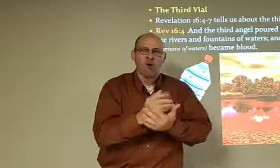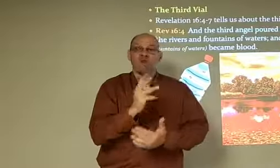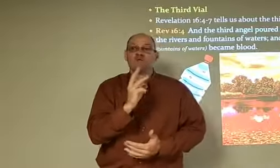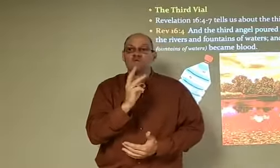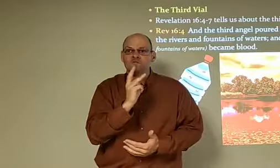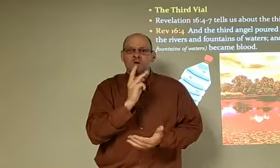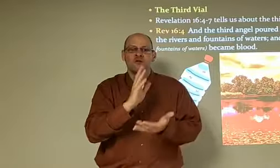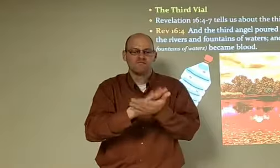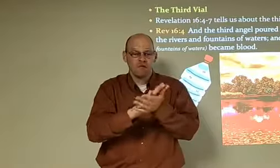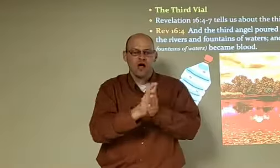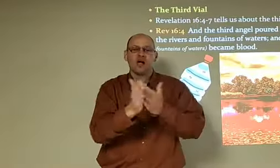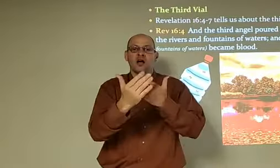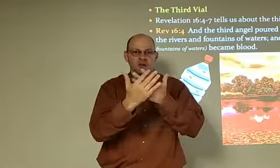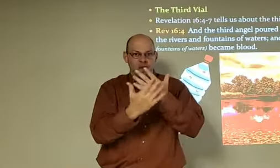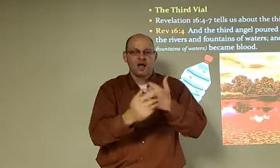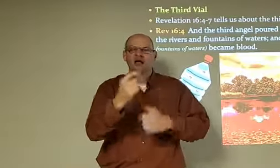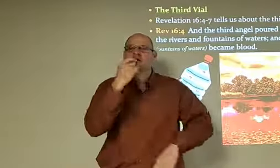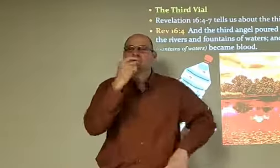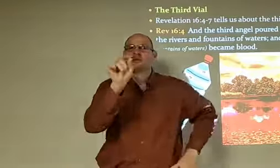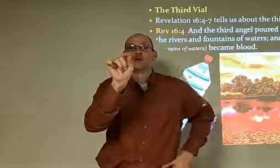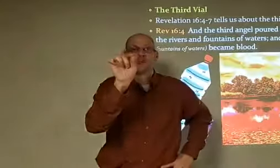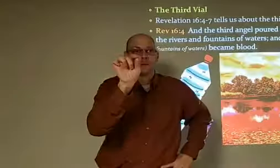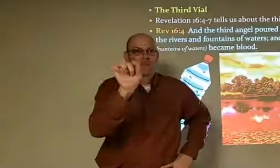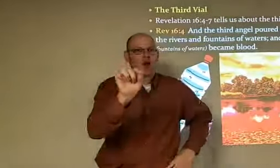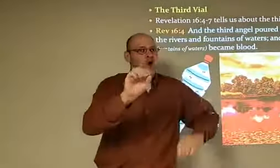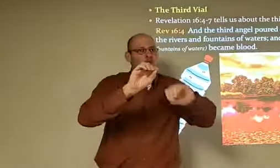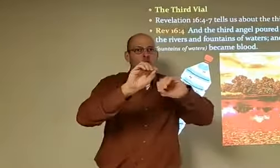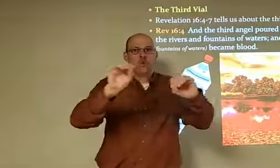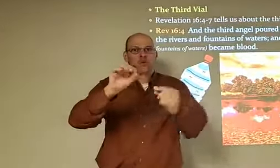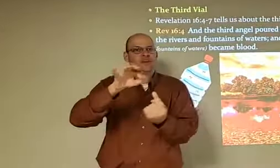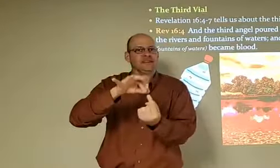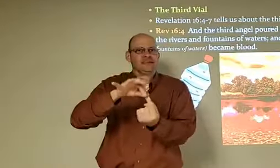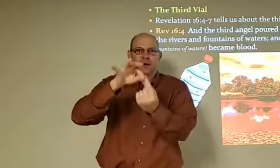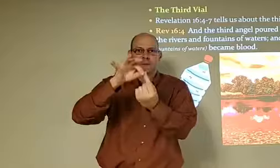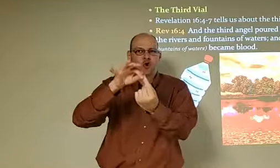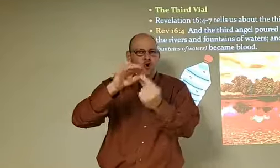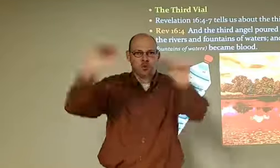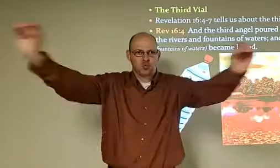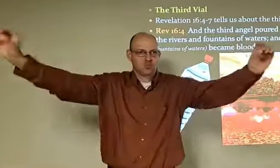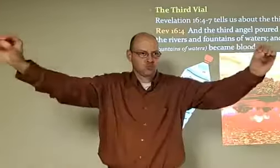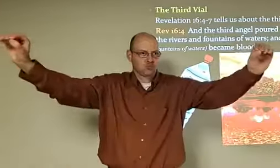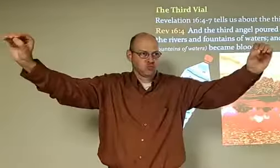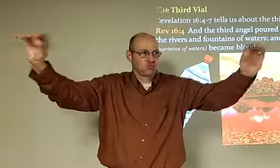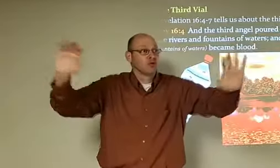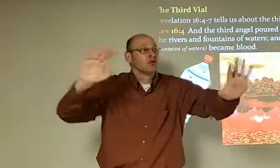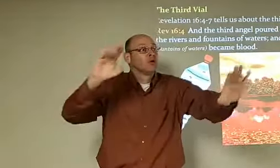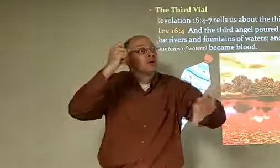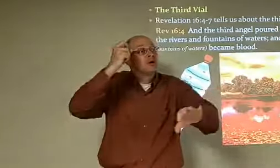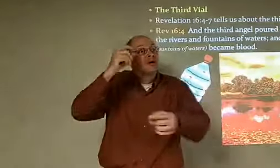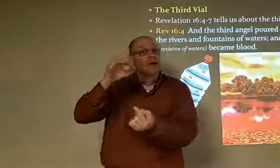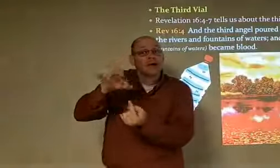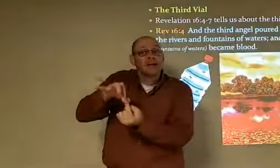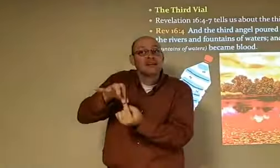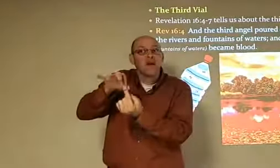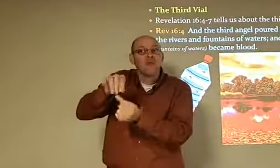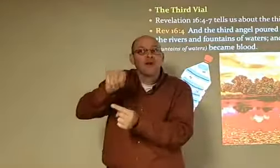When he says all water sources become blood, there's not going to be any that's left